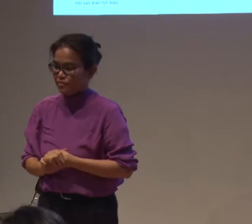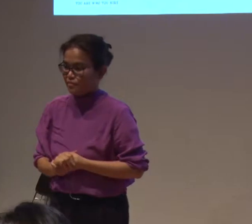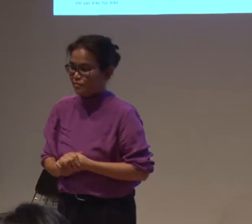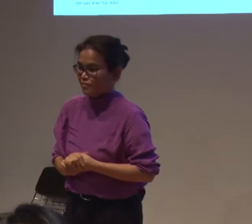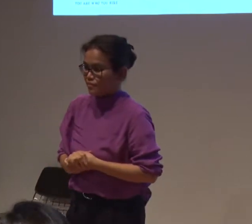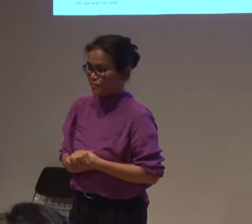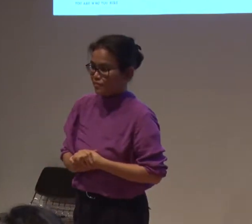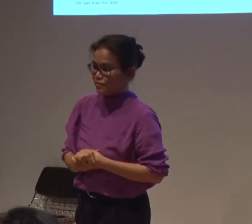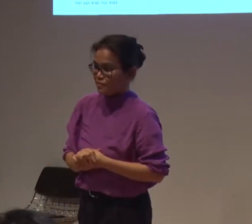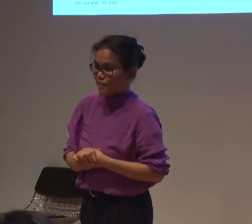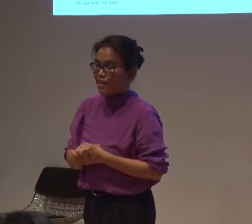I'll meet another one.